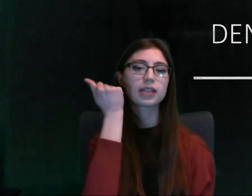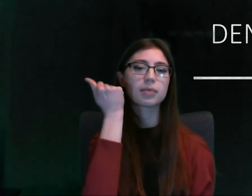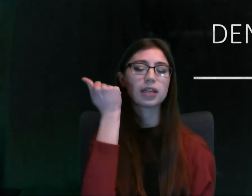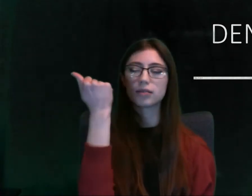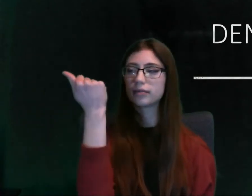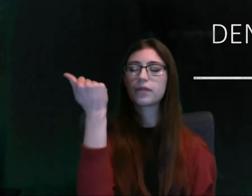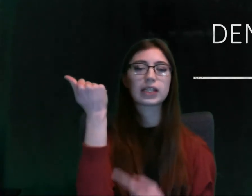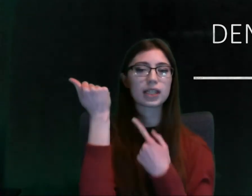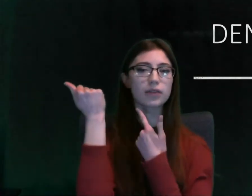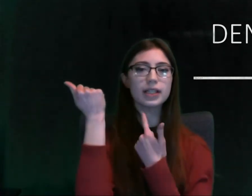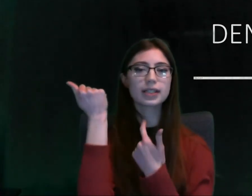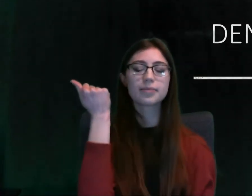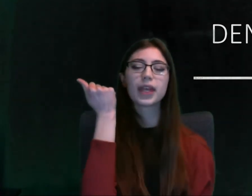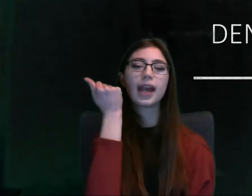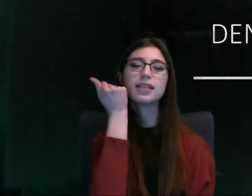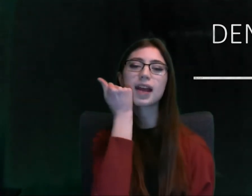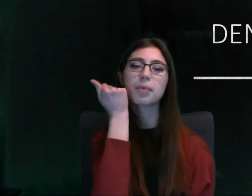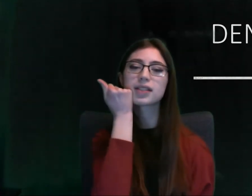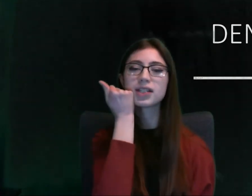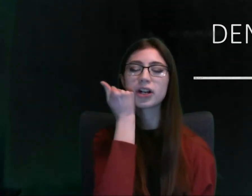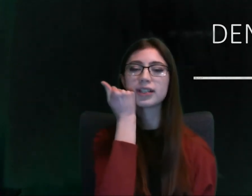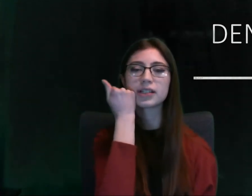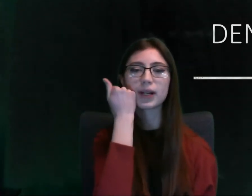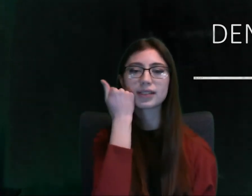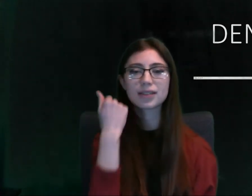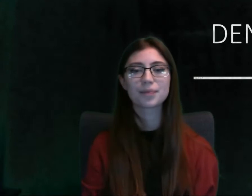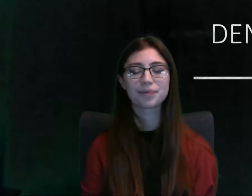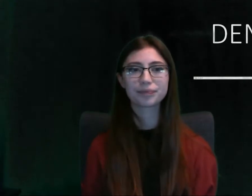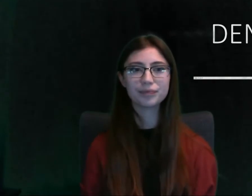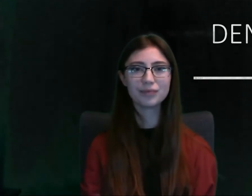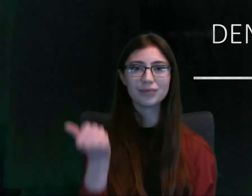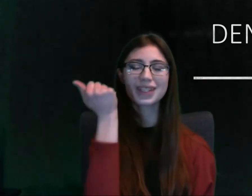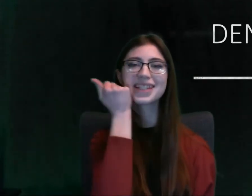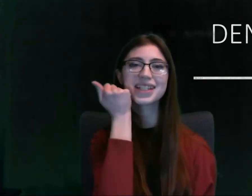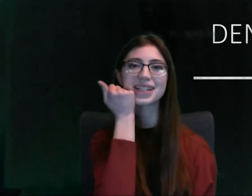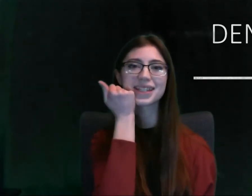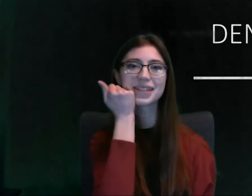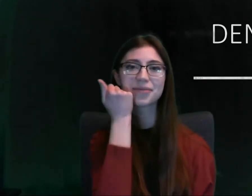be facing your face, and tap it to your jawline twice. Dentist,